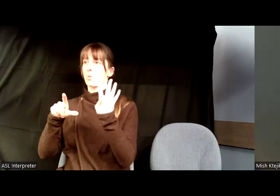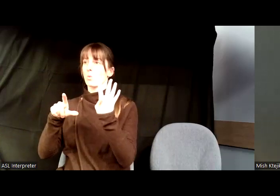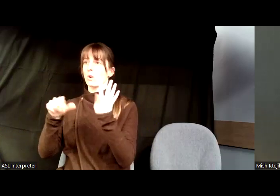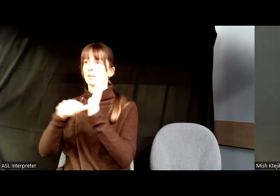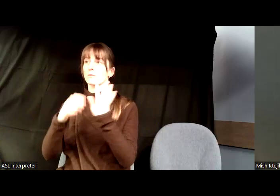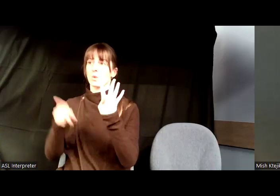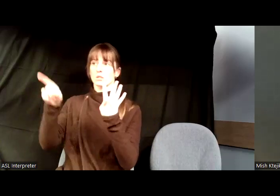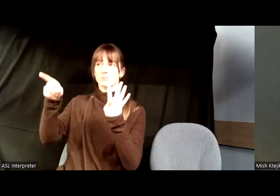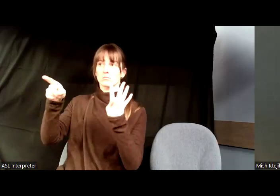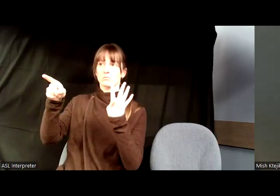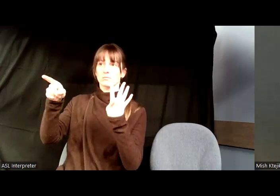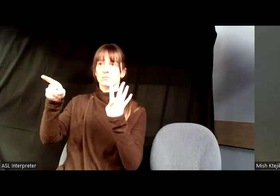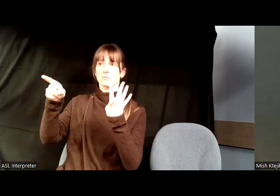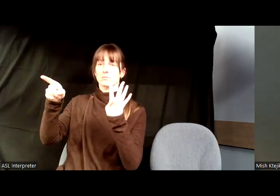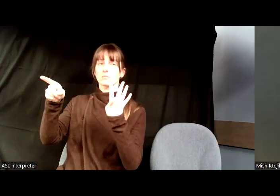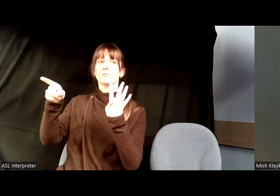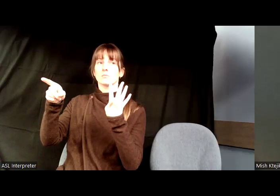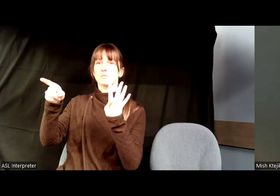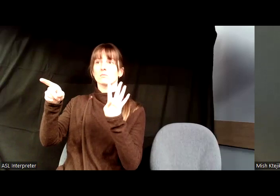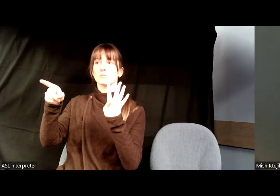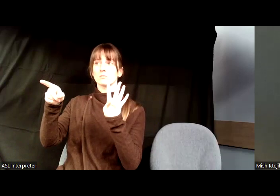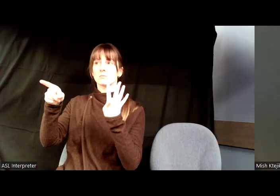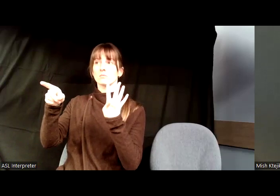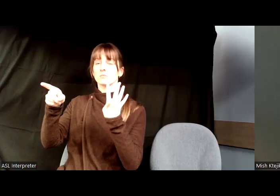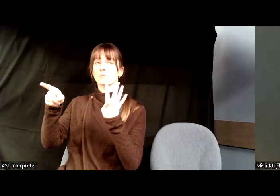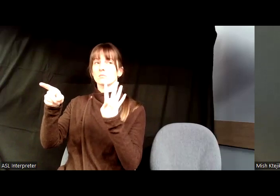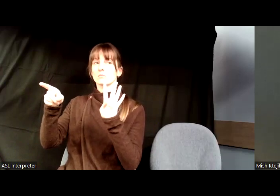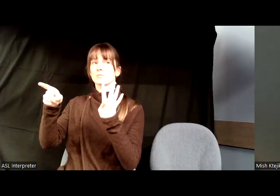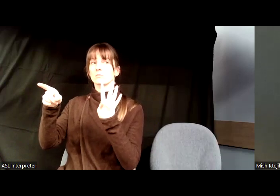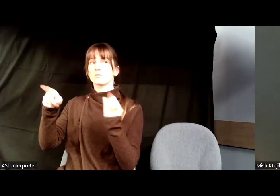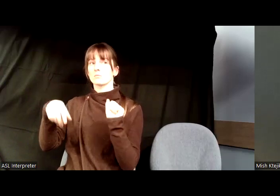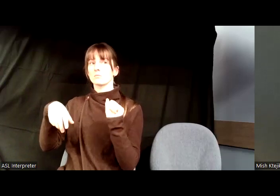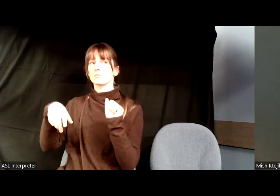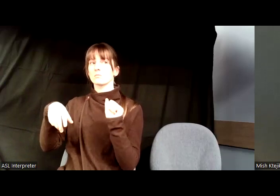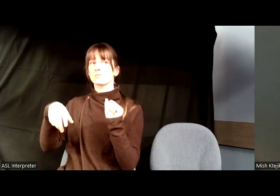thought. There, the RAC.